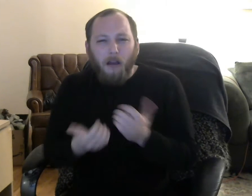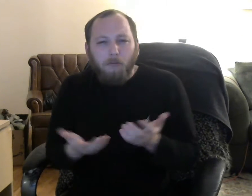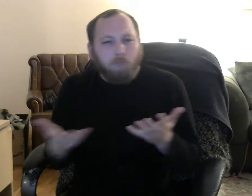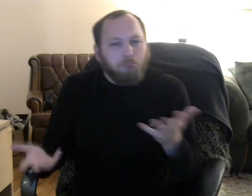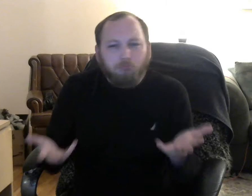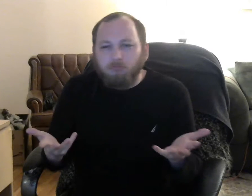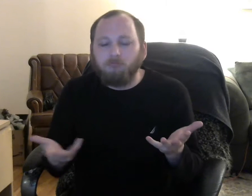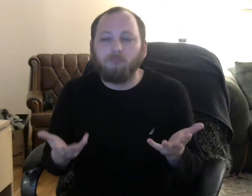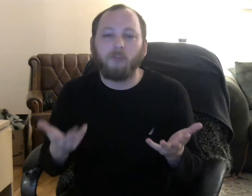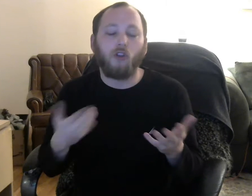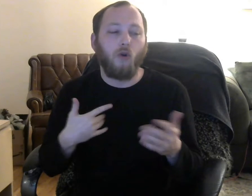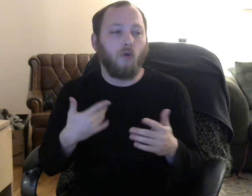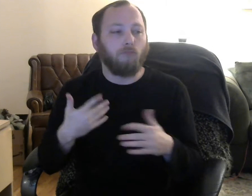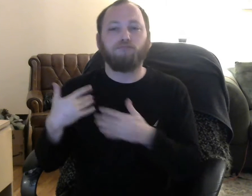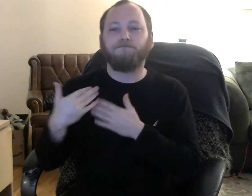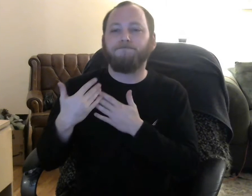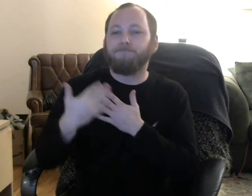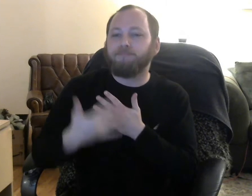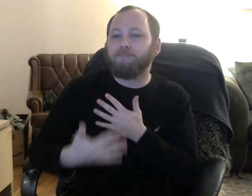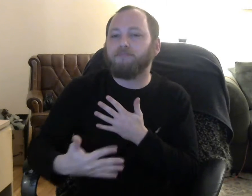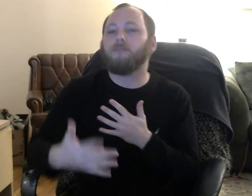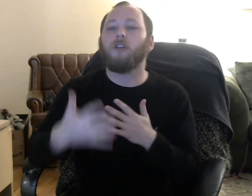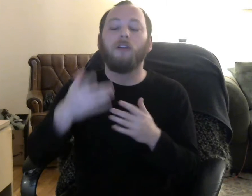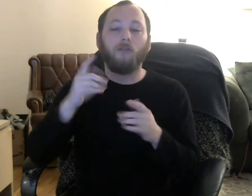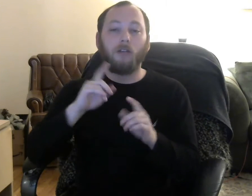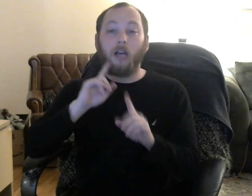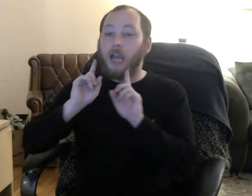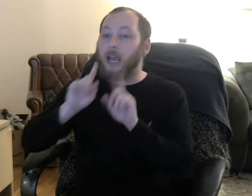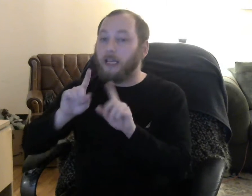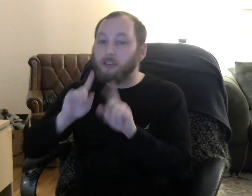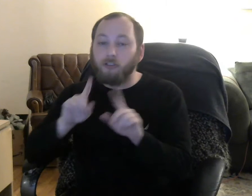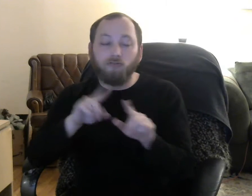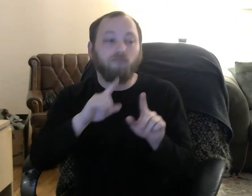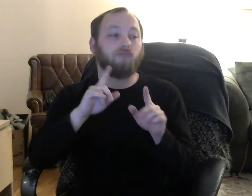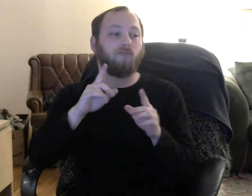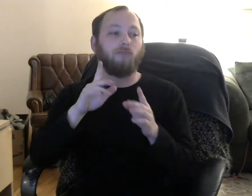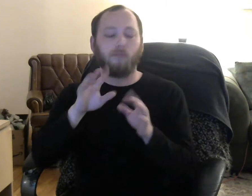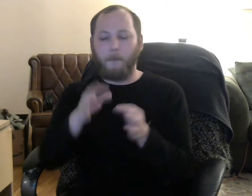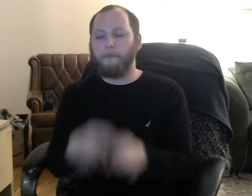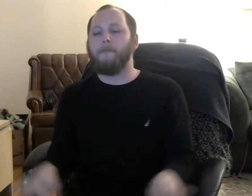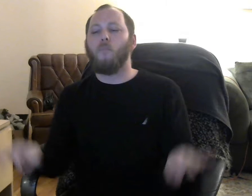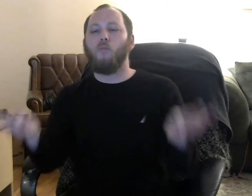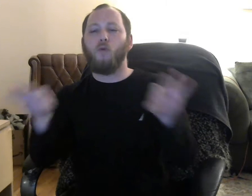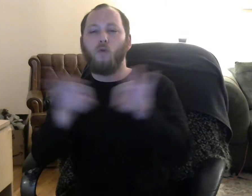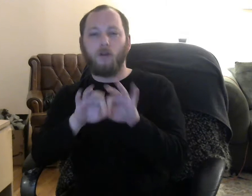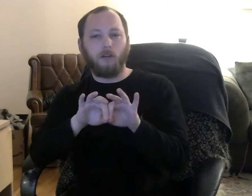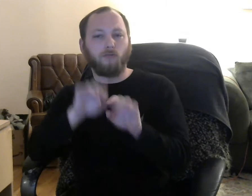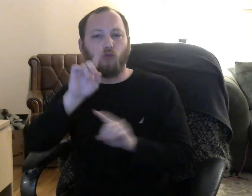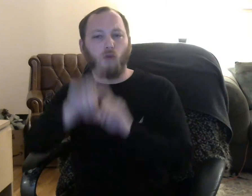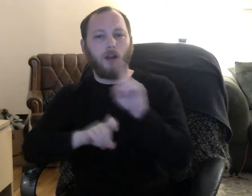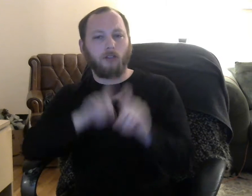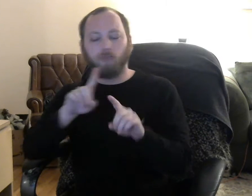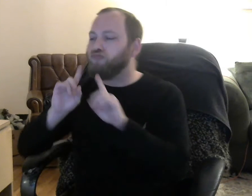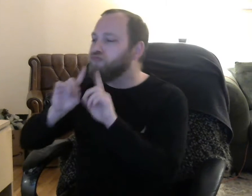see in biology on Khan Academy, we're going to answer these fundamental fascinating questions. We're going to think about things